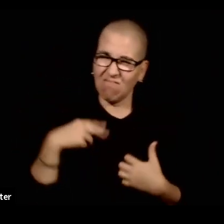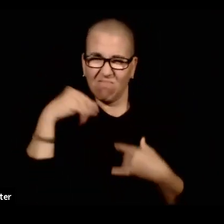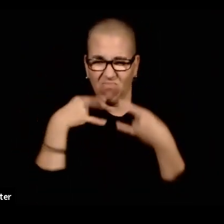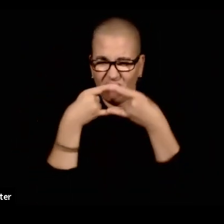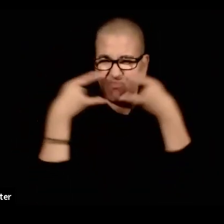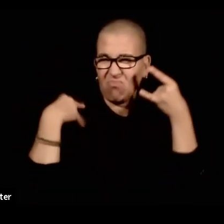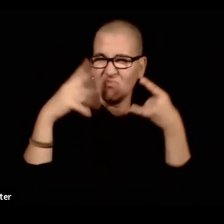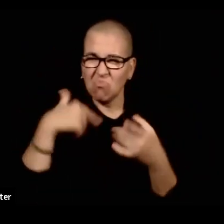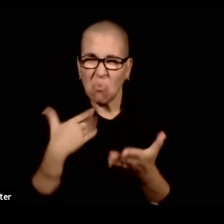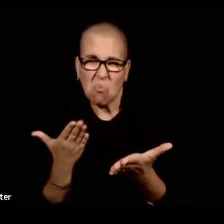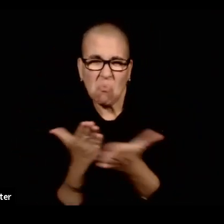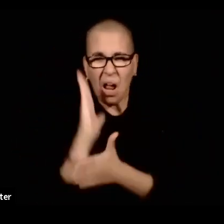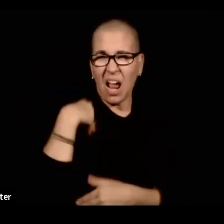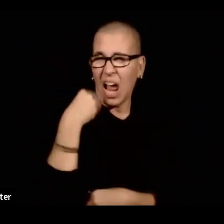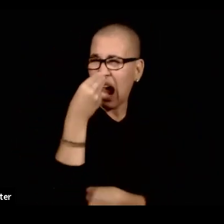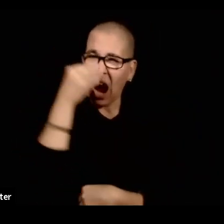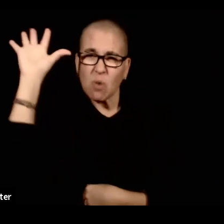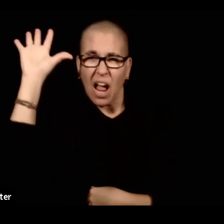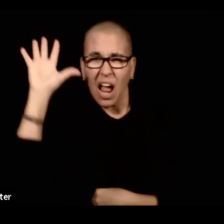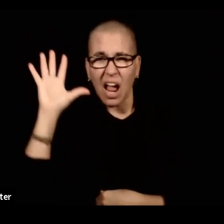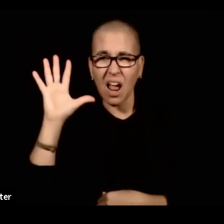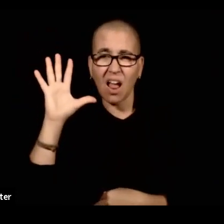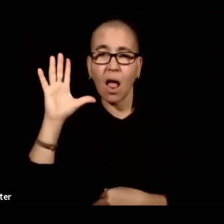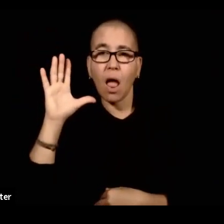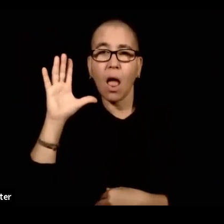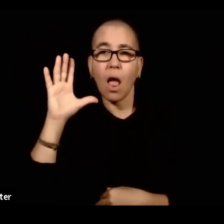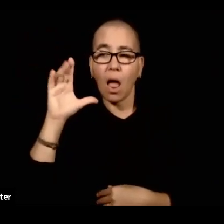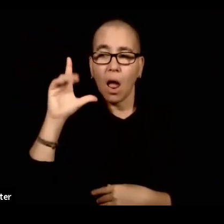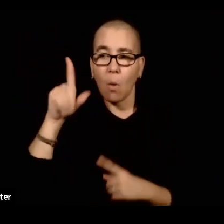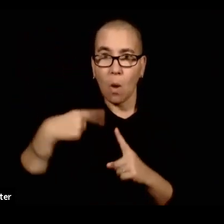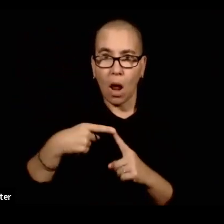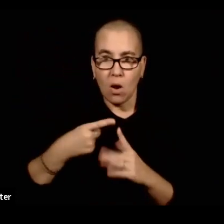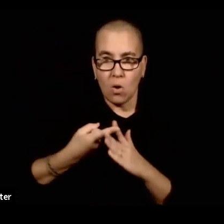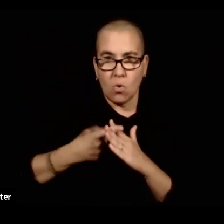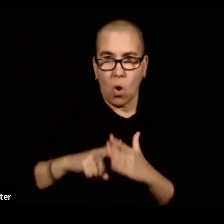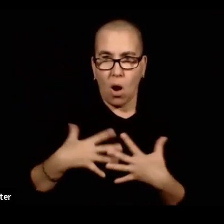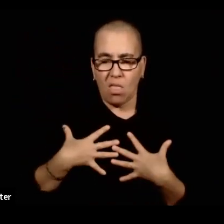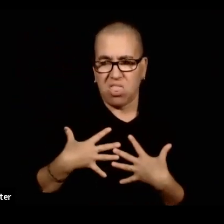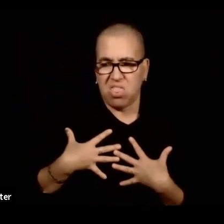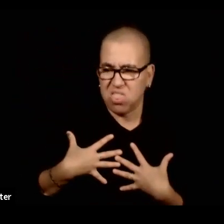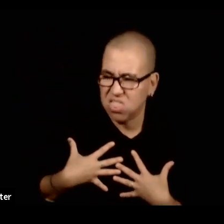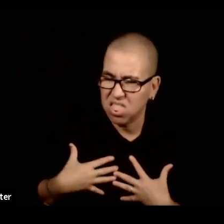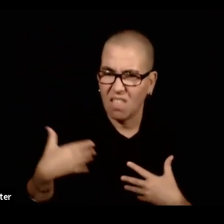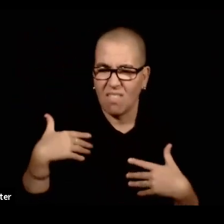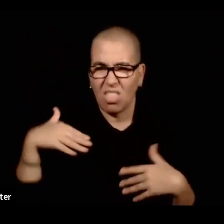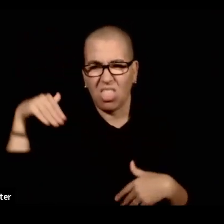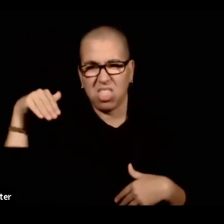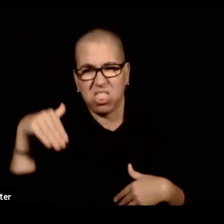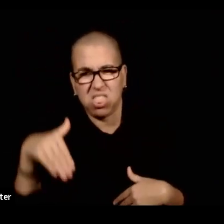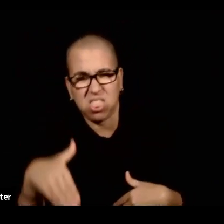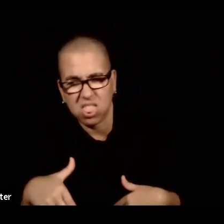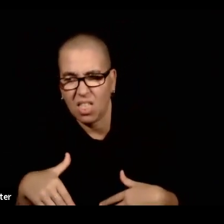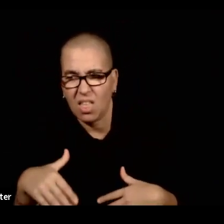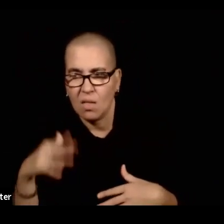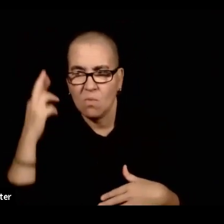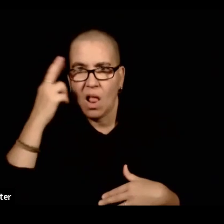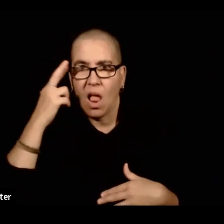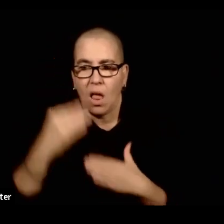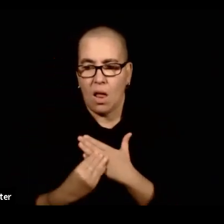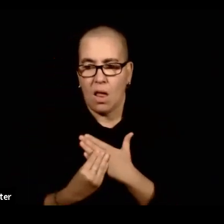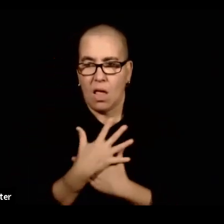on their own health and knowing that there was a potential for exposure at the event if they start to develop symptoms, that certainly that we